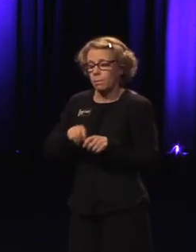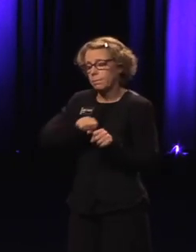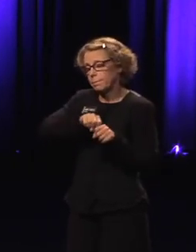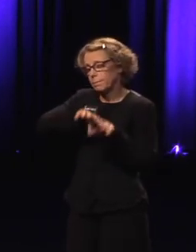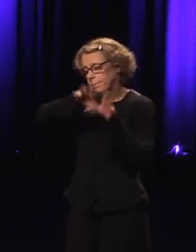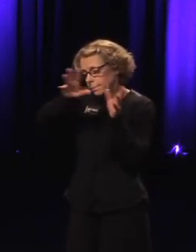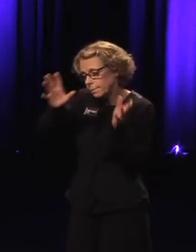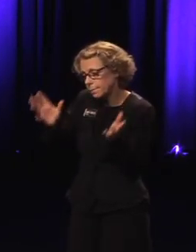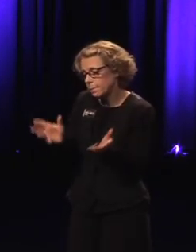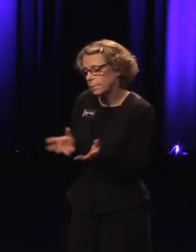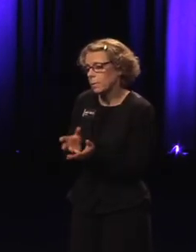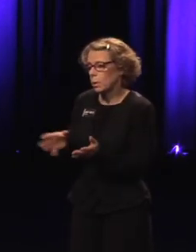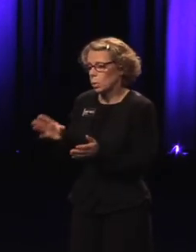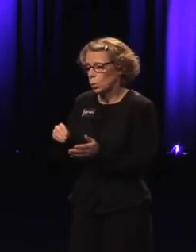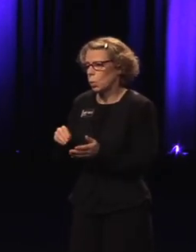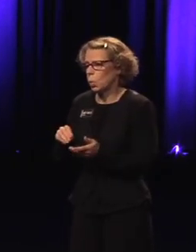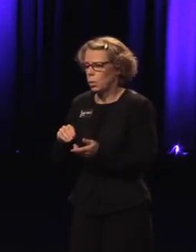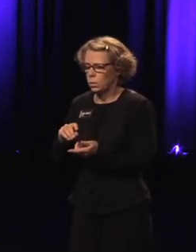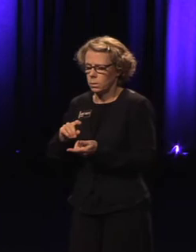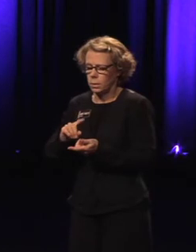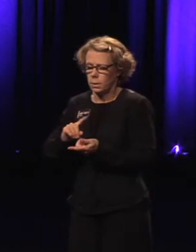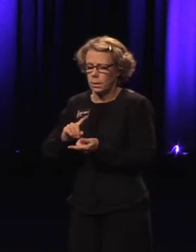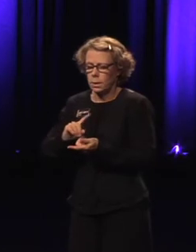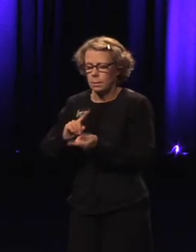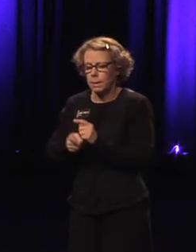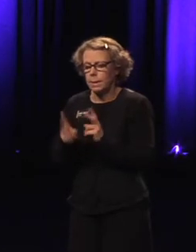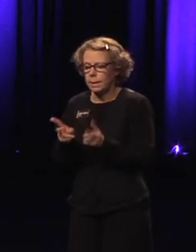the relevance of national boundaries.